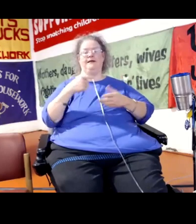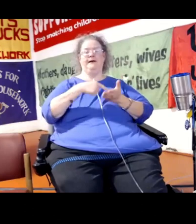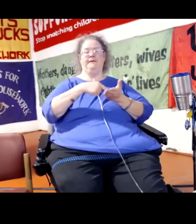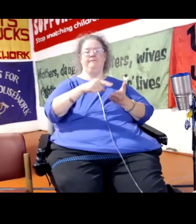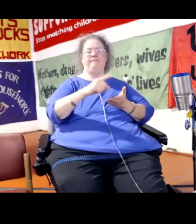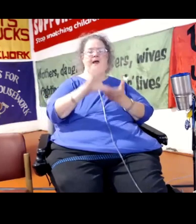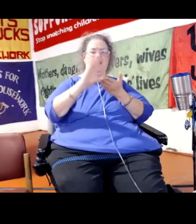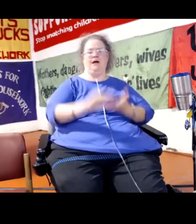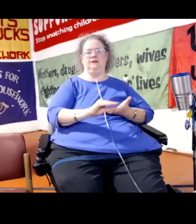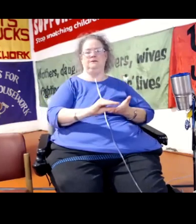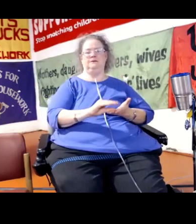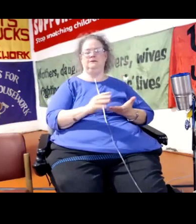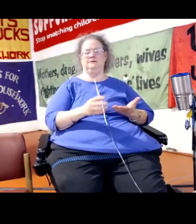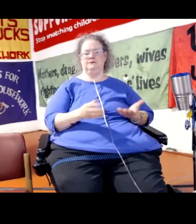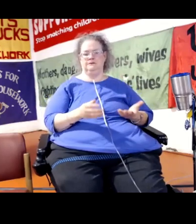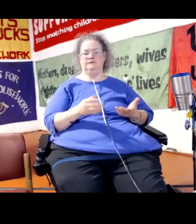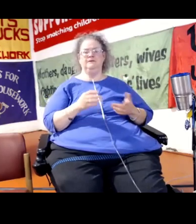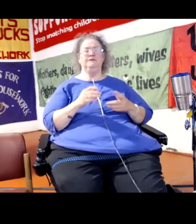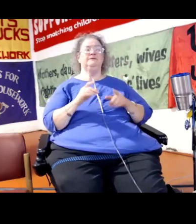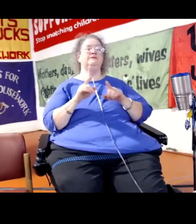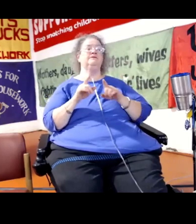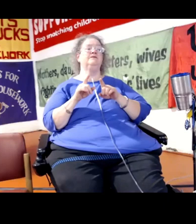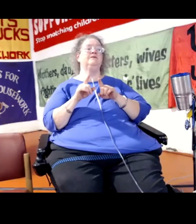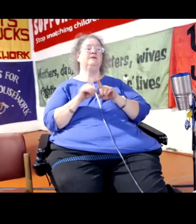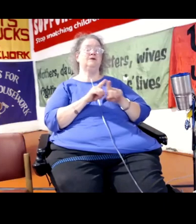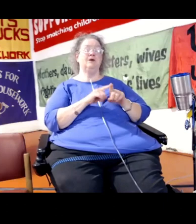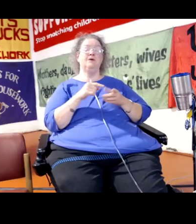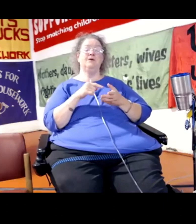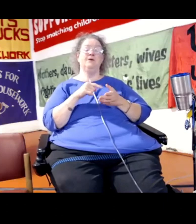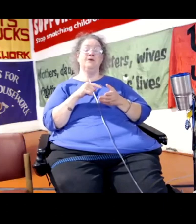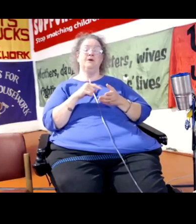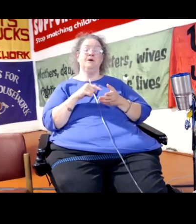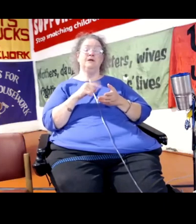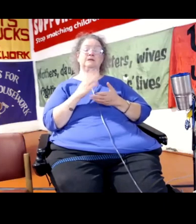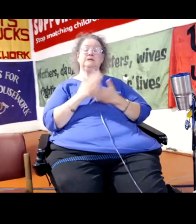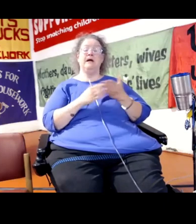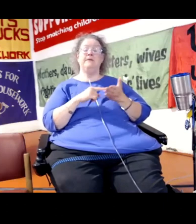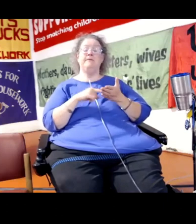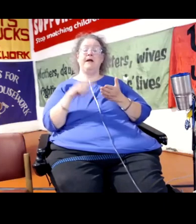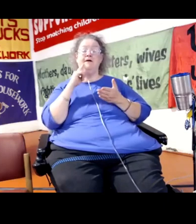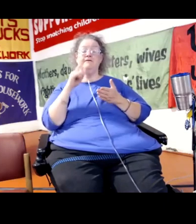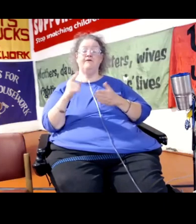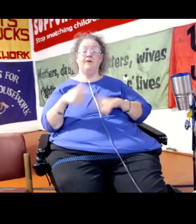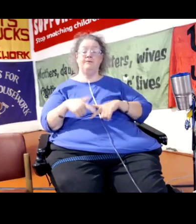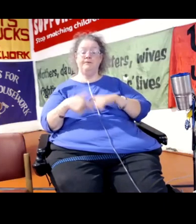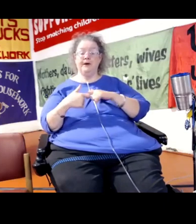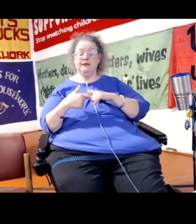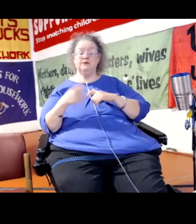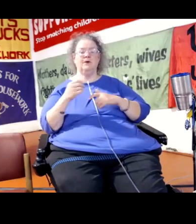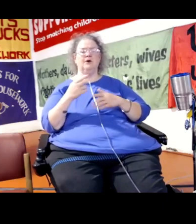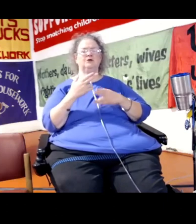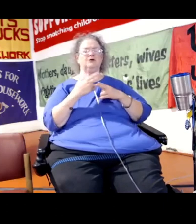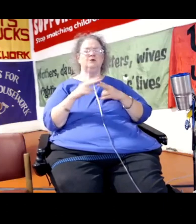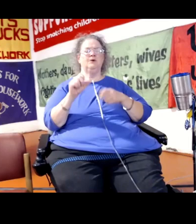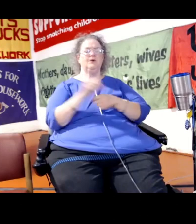We've also won paid breastfeeding breaks or shorter working week. Shorter working